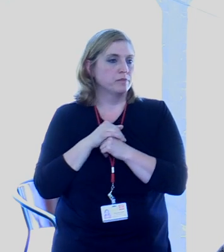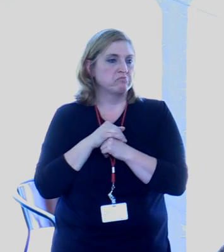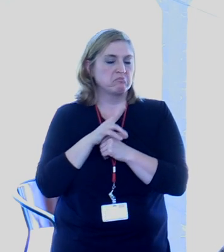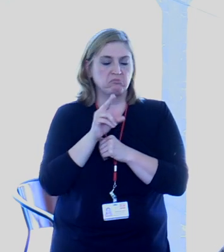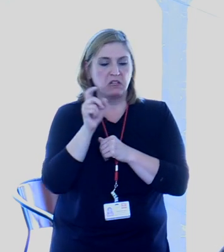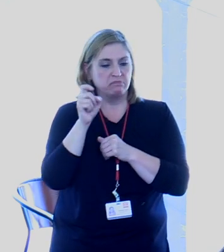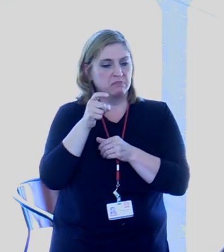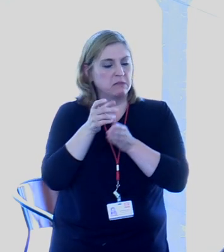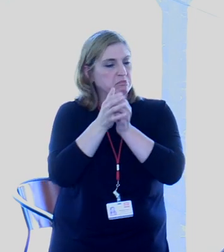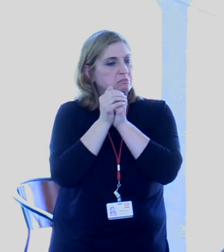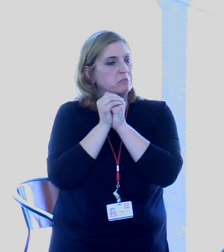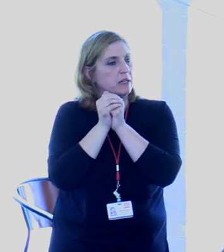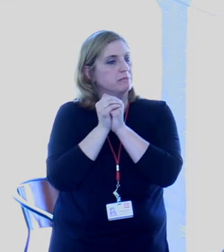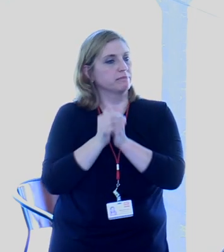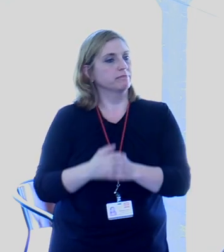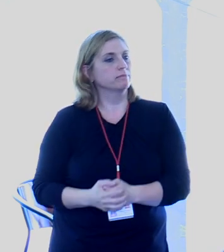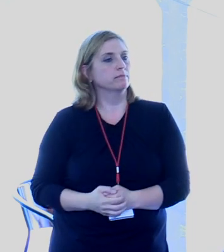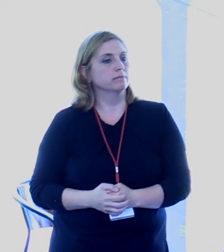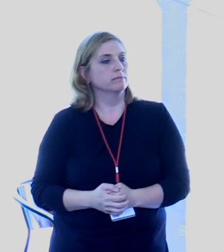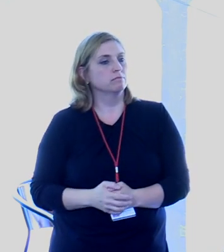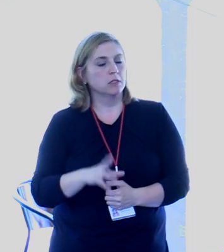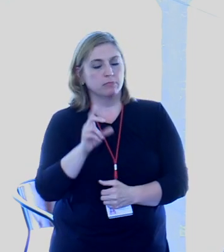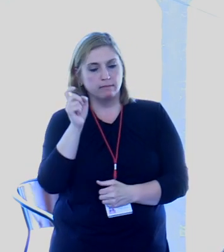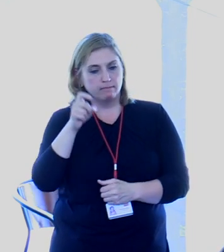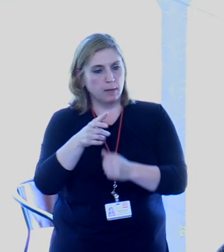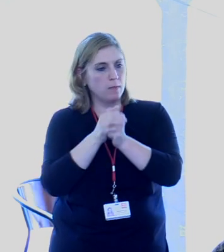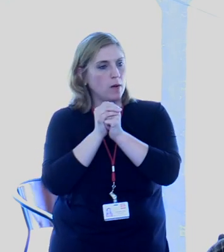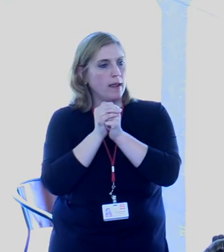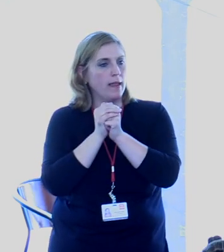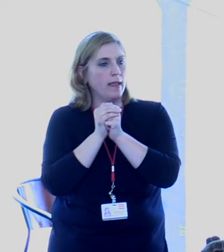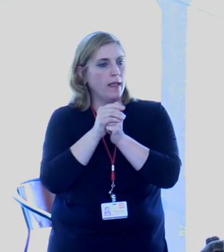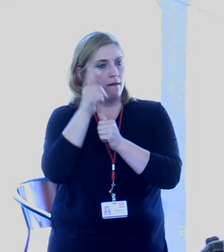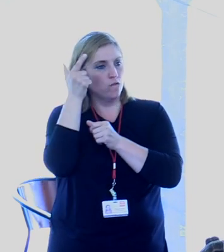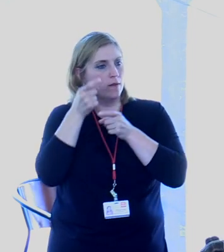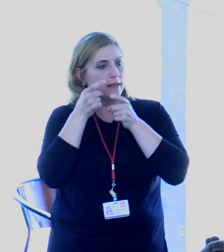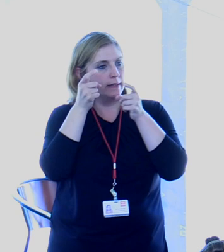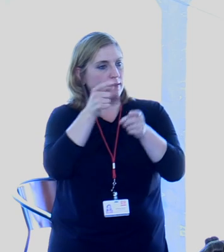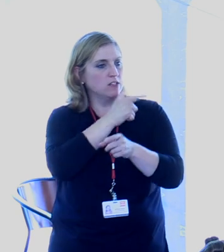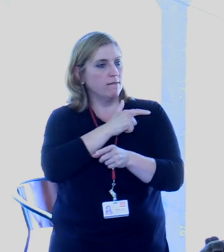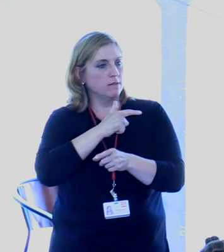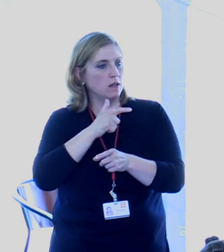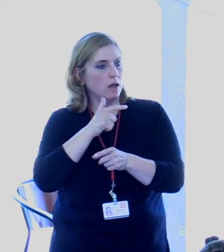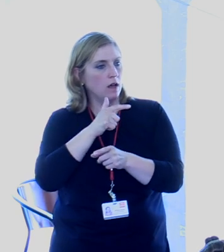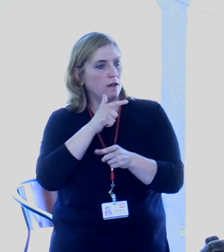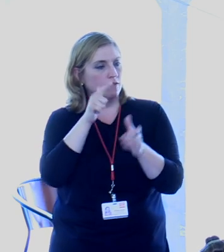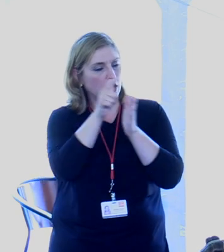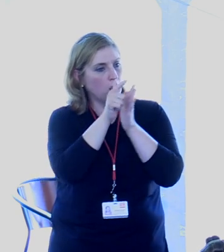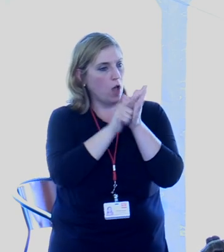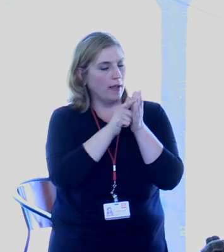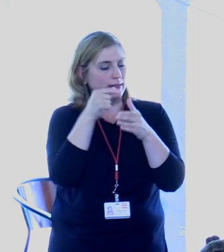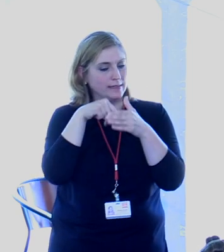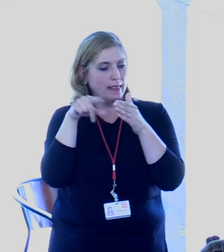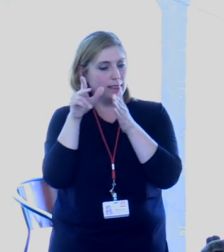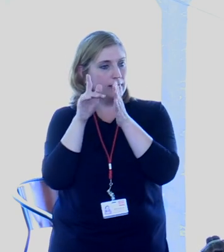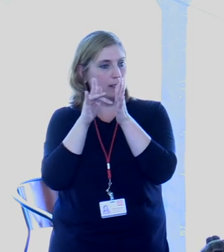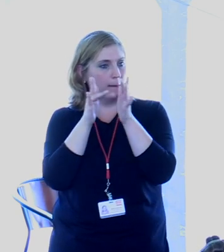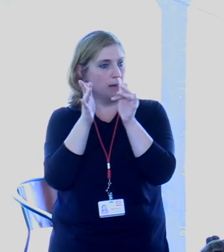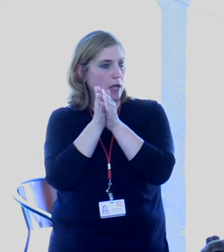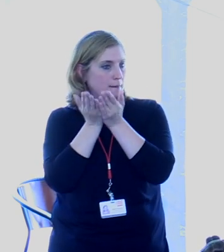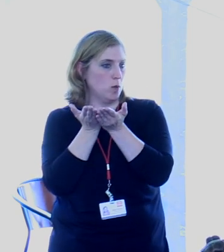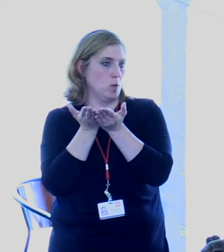there's no need to pray for it. There's no need to pray for the gift of the law. It's already there. It's in the